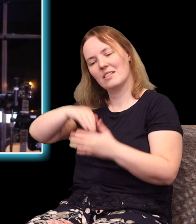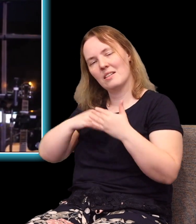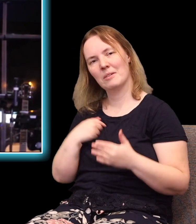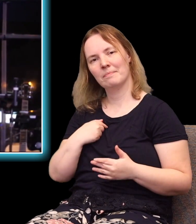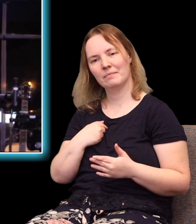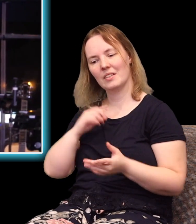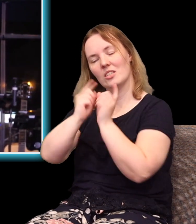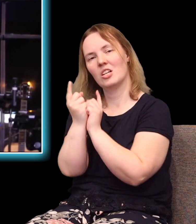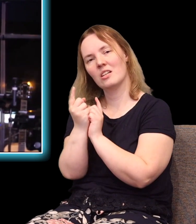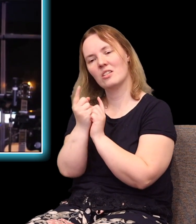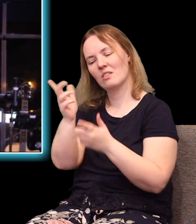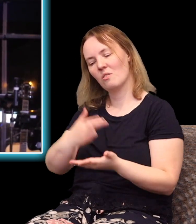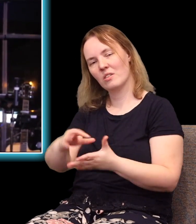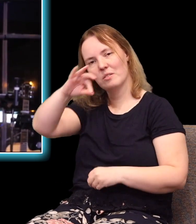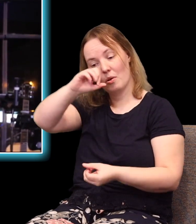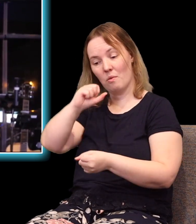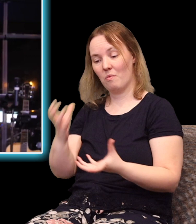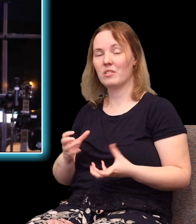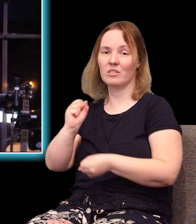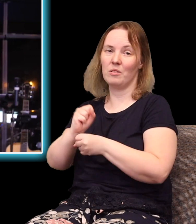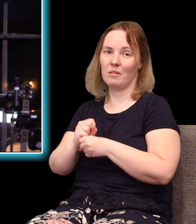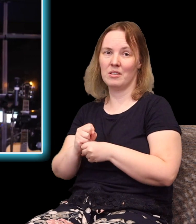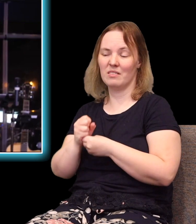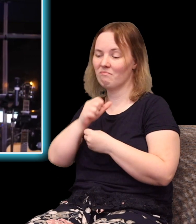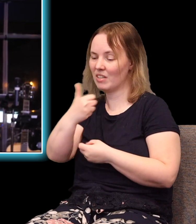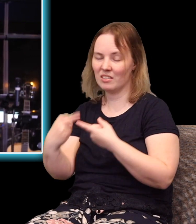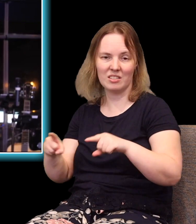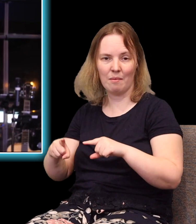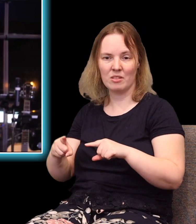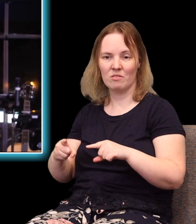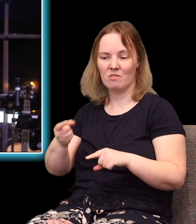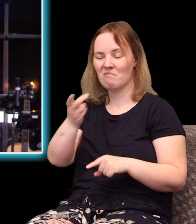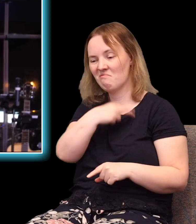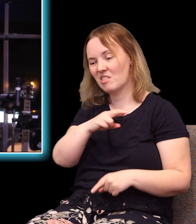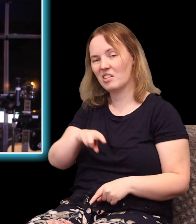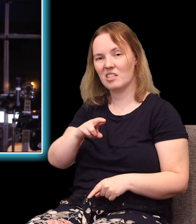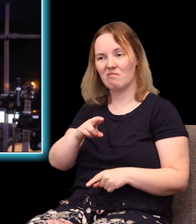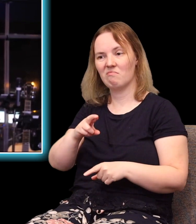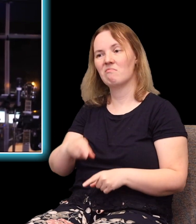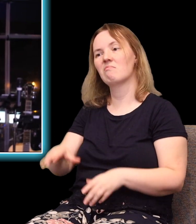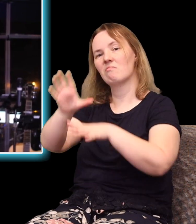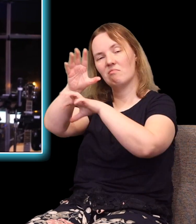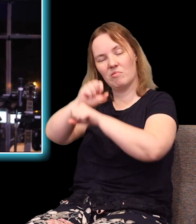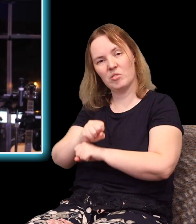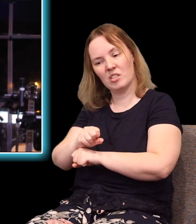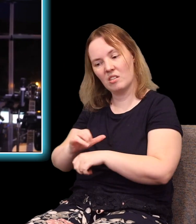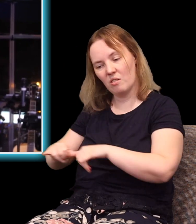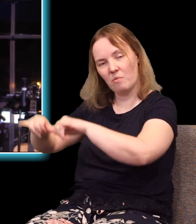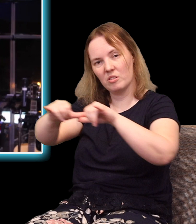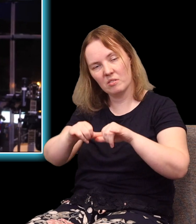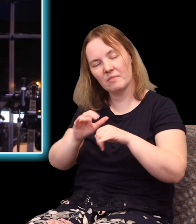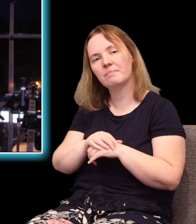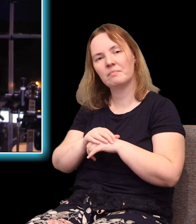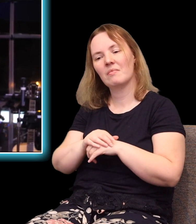is inside of me. And the transformation the Holy Spirit wants to work in me, it doesn't just happen through religious rituals. It happens